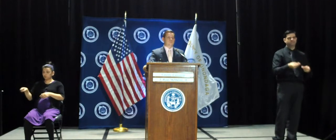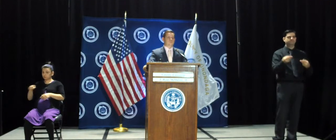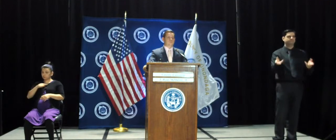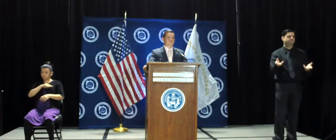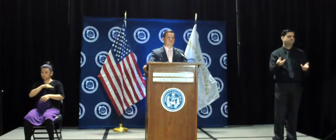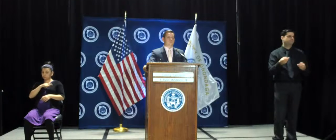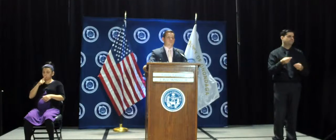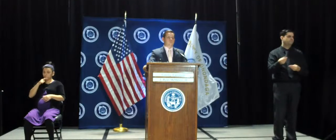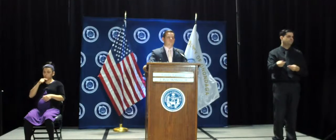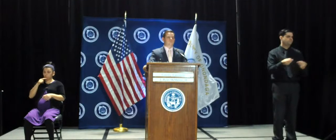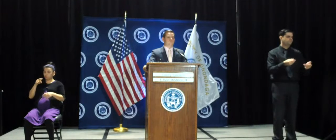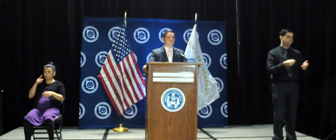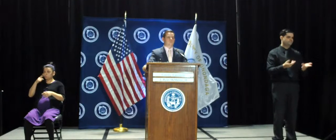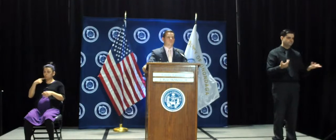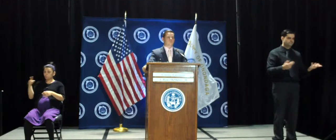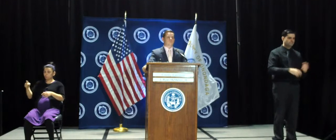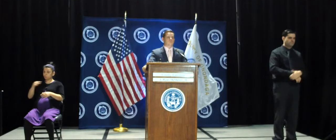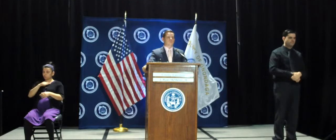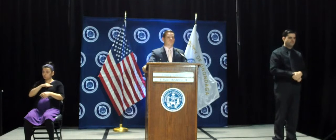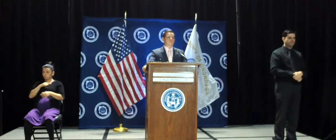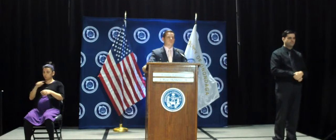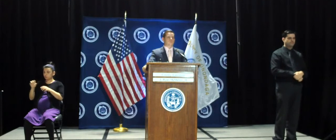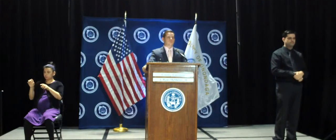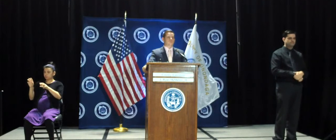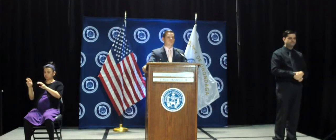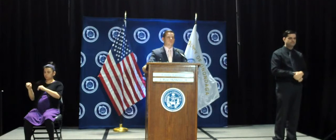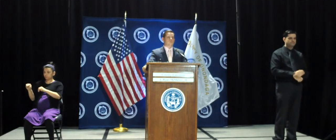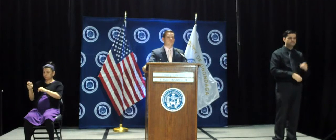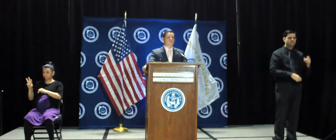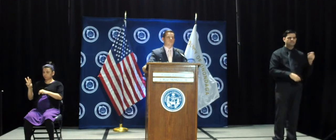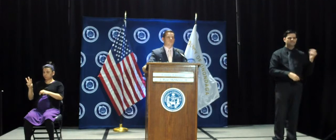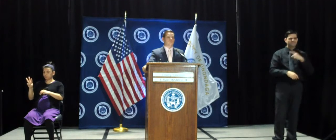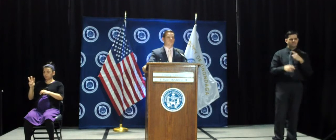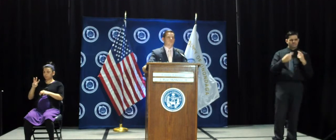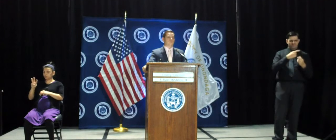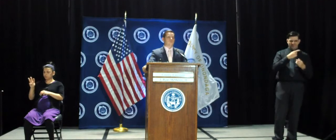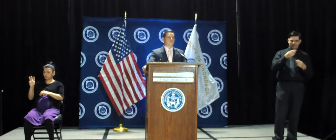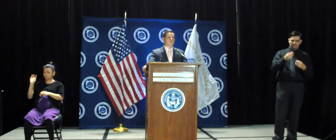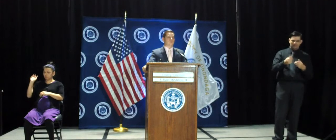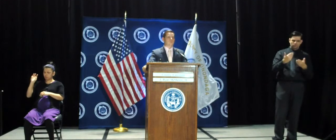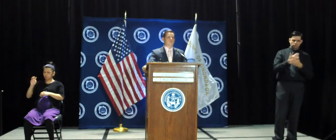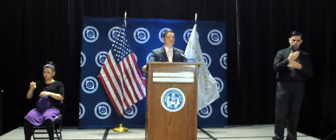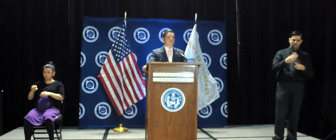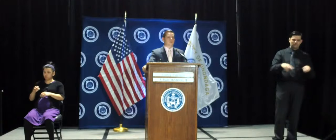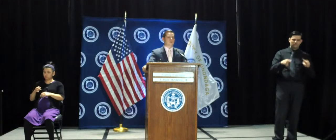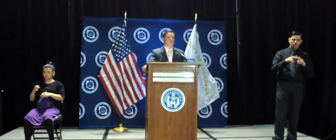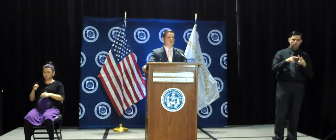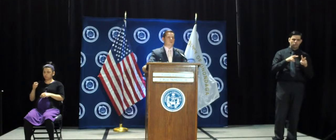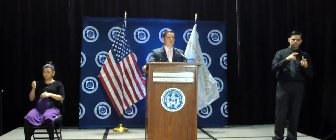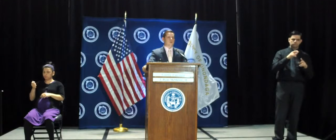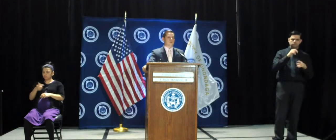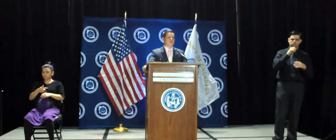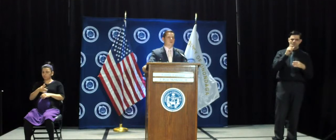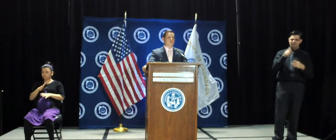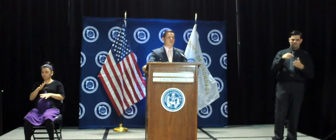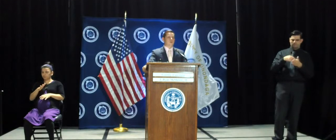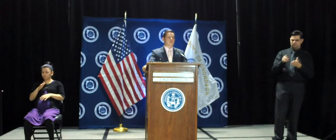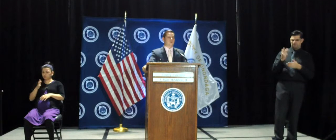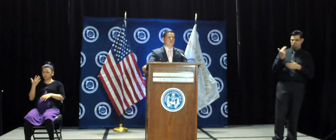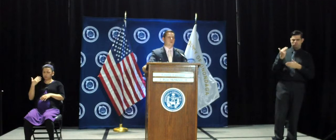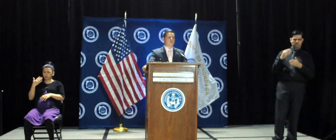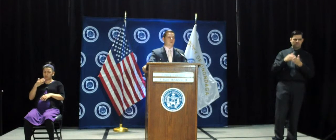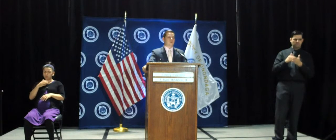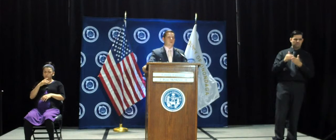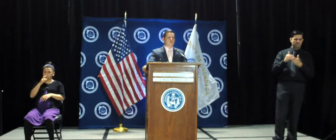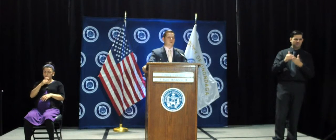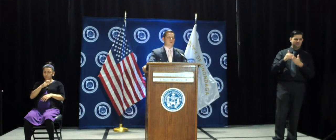assessed value, $3.5 million. Plus, they don't have to pay $13 million in back fines and taxes, and they stand to make millions more if you